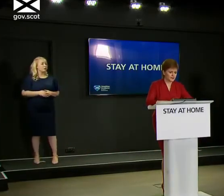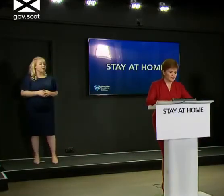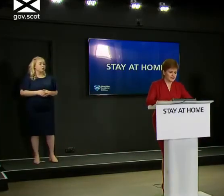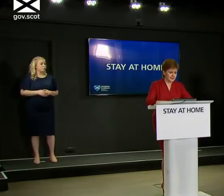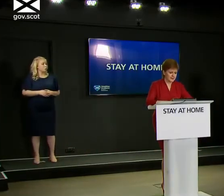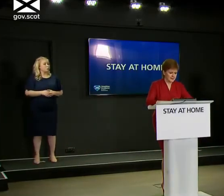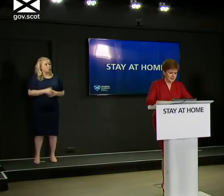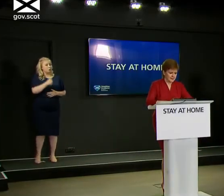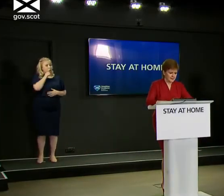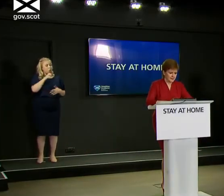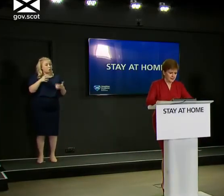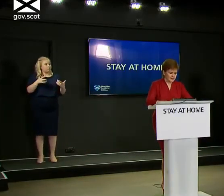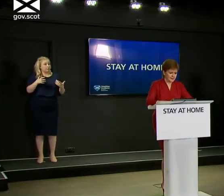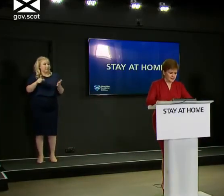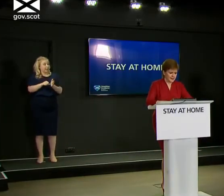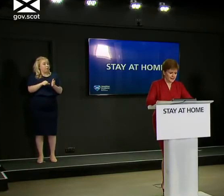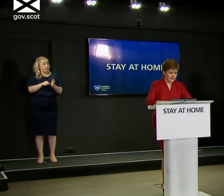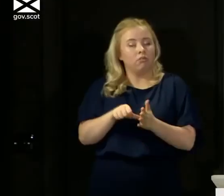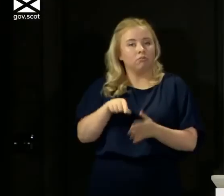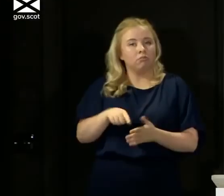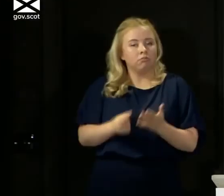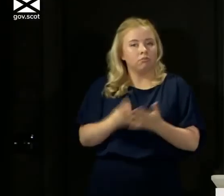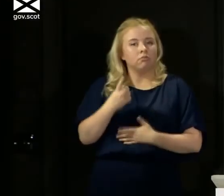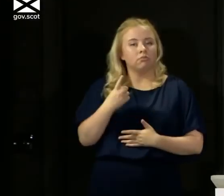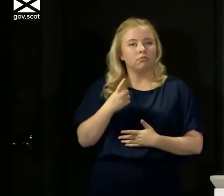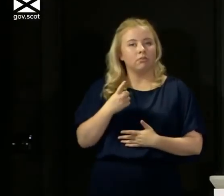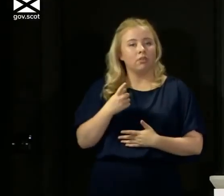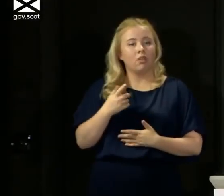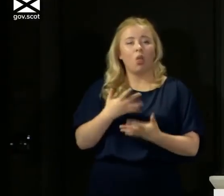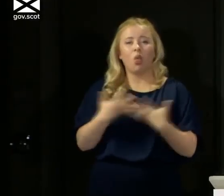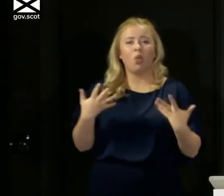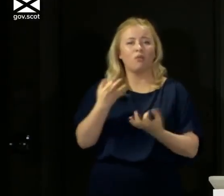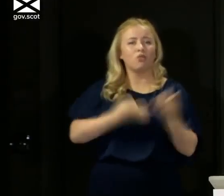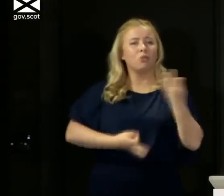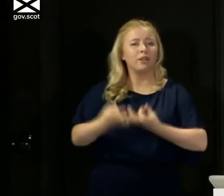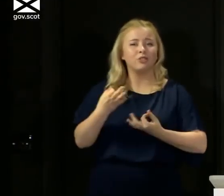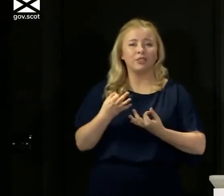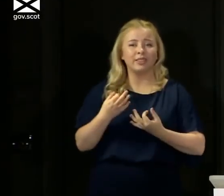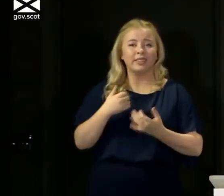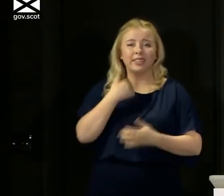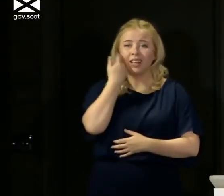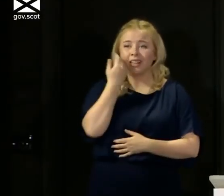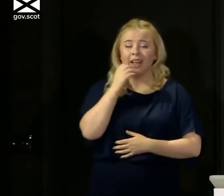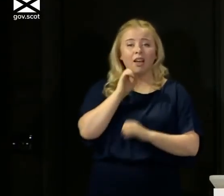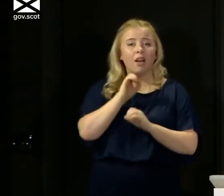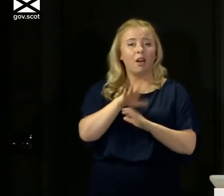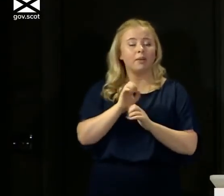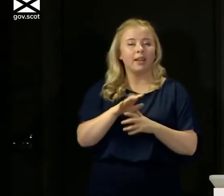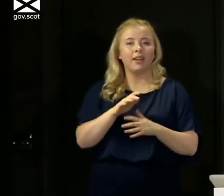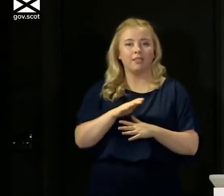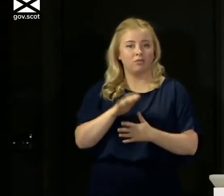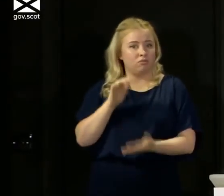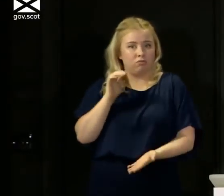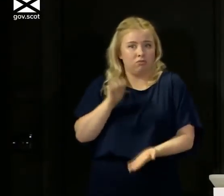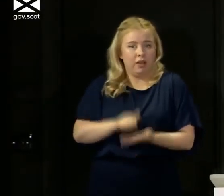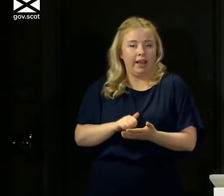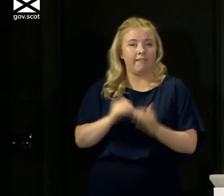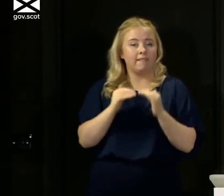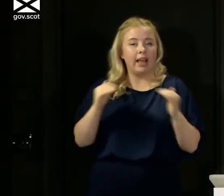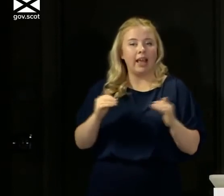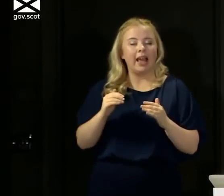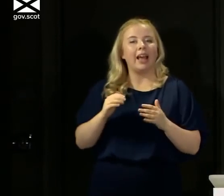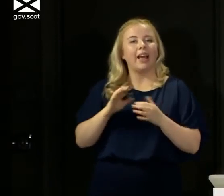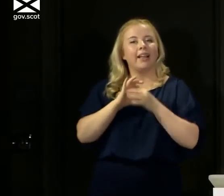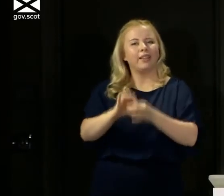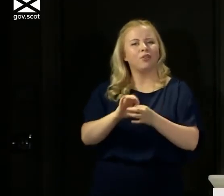get questions at these daily updates, rightly, legitimately, understandably, I'm not complaining about this, that are along the lines